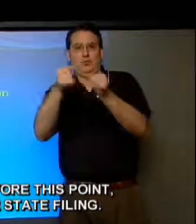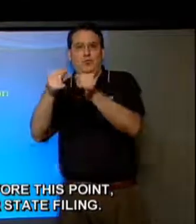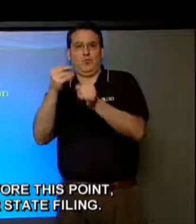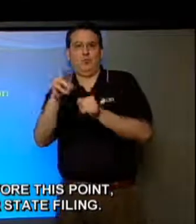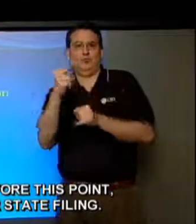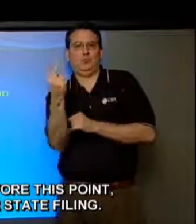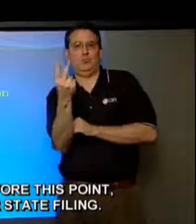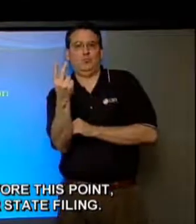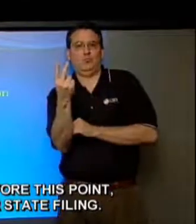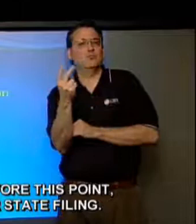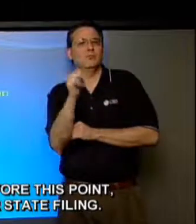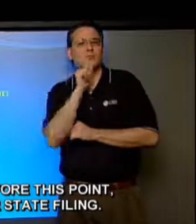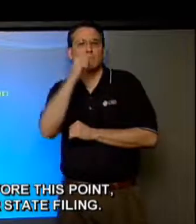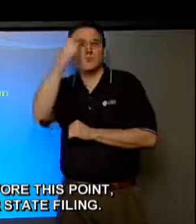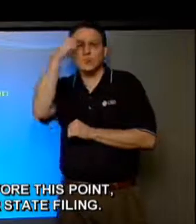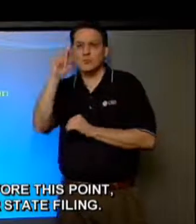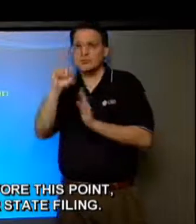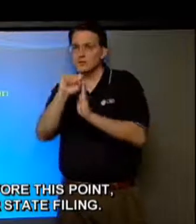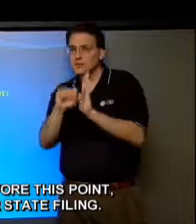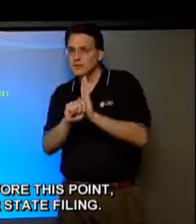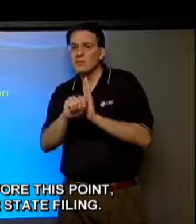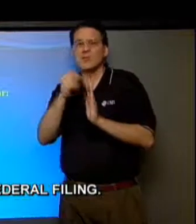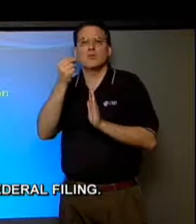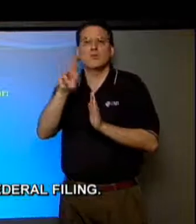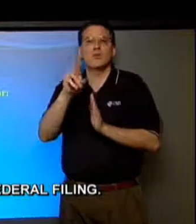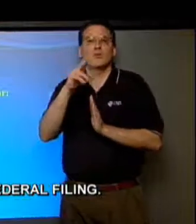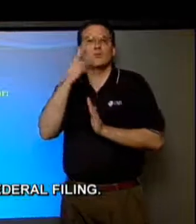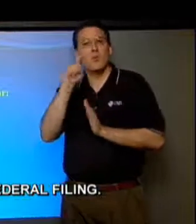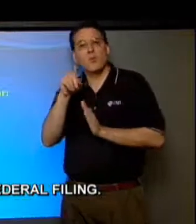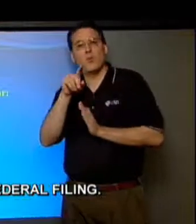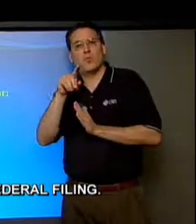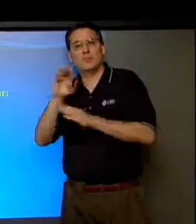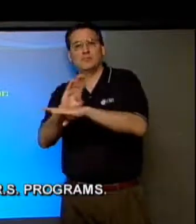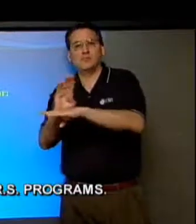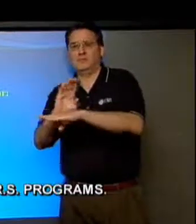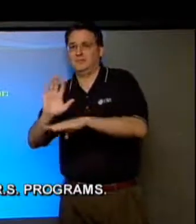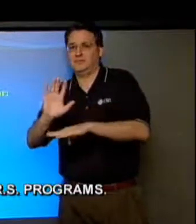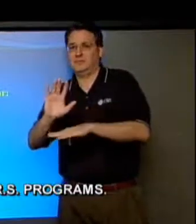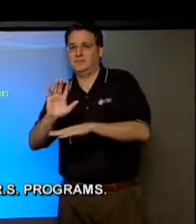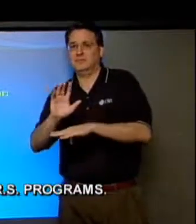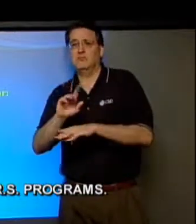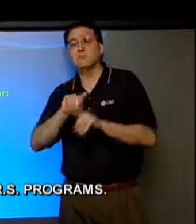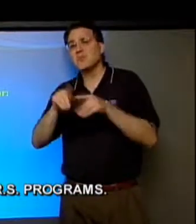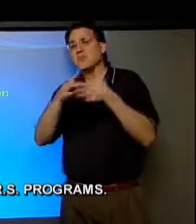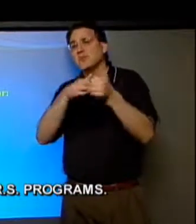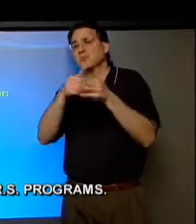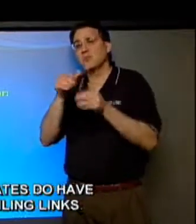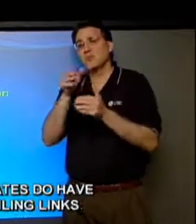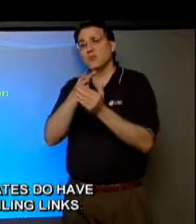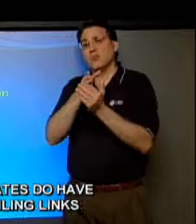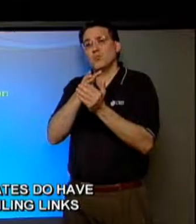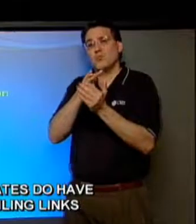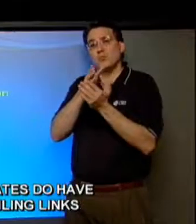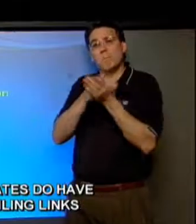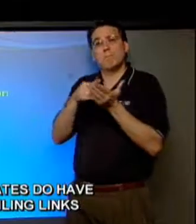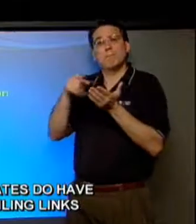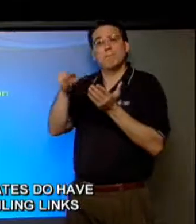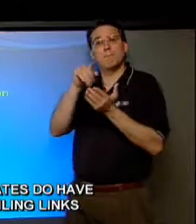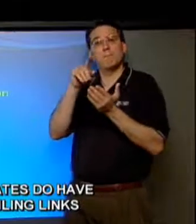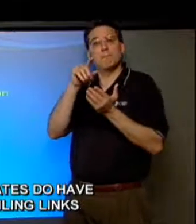point is not for state filing. It's for federal filing, federal IRS programs. Now, some states do